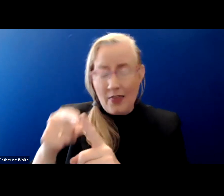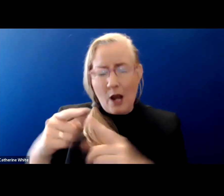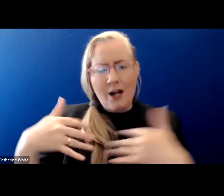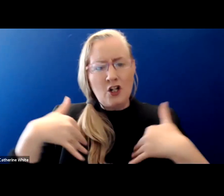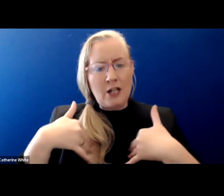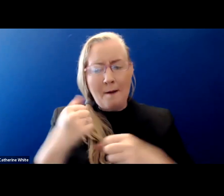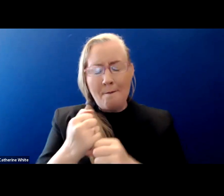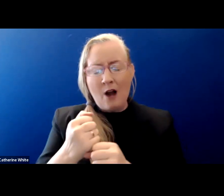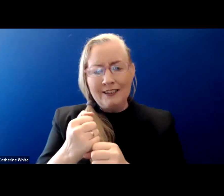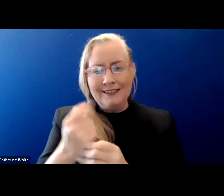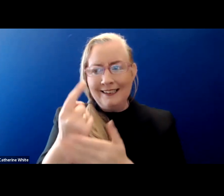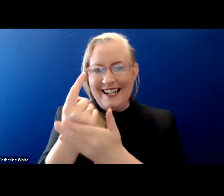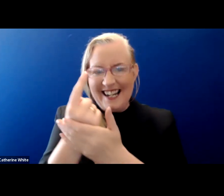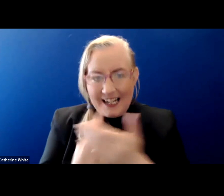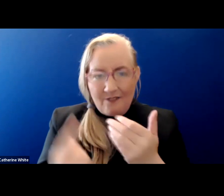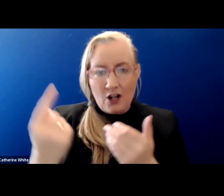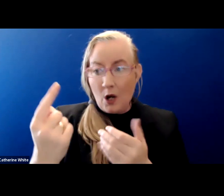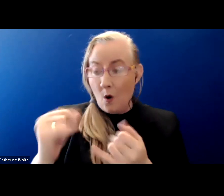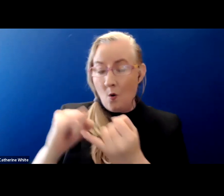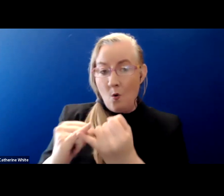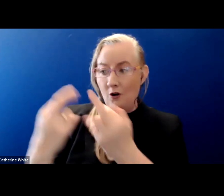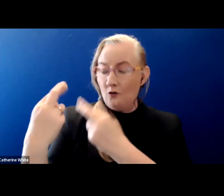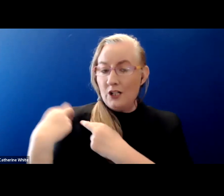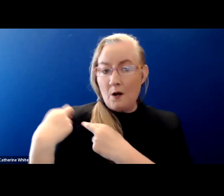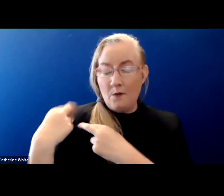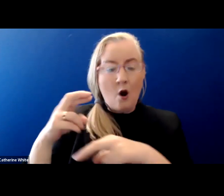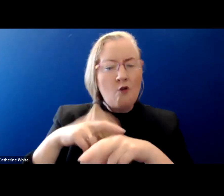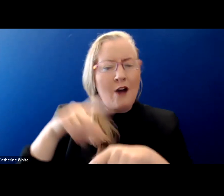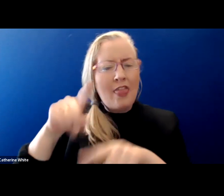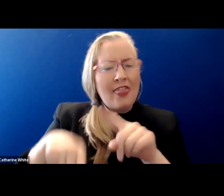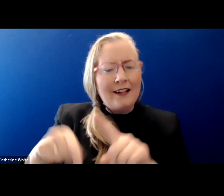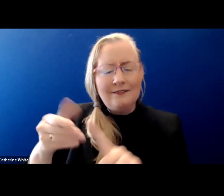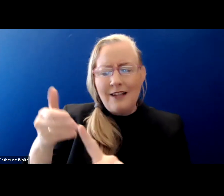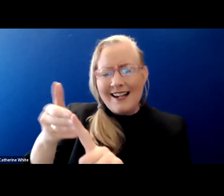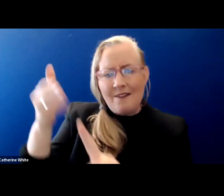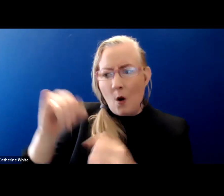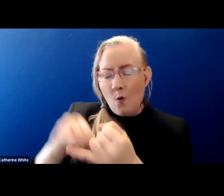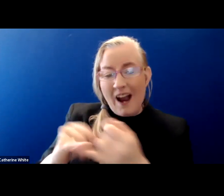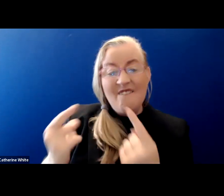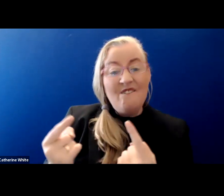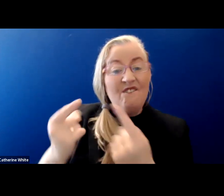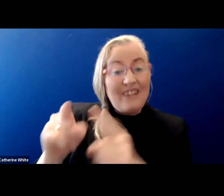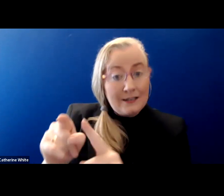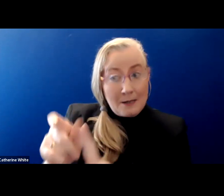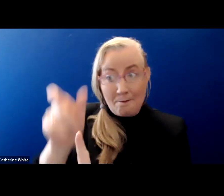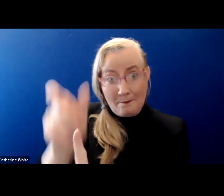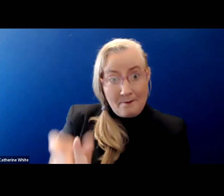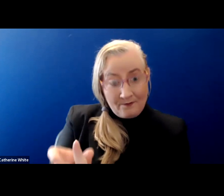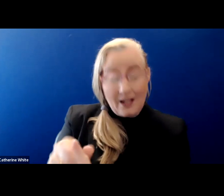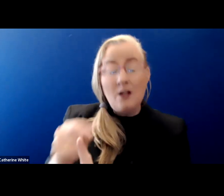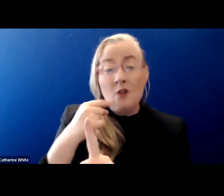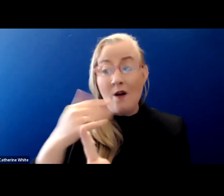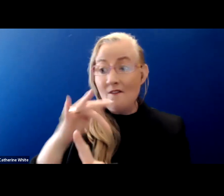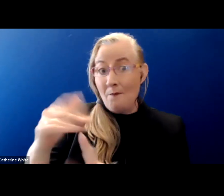the individualization of responsibility rather than identifying its victims. Now, since that time, we have seen,